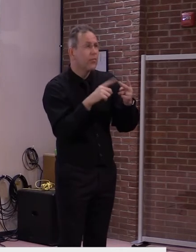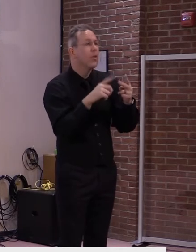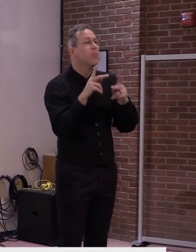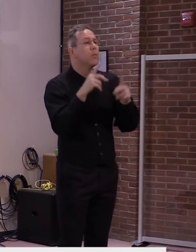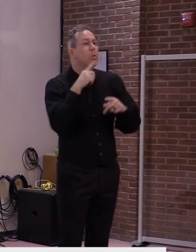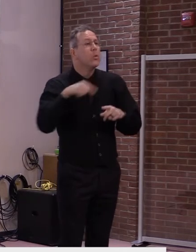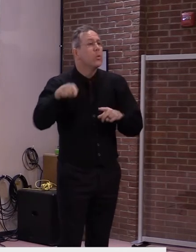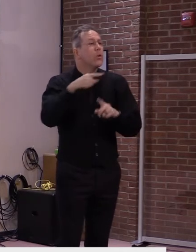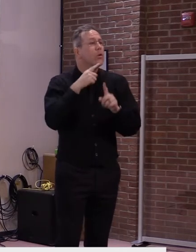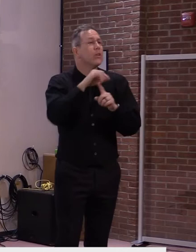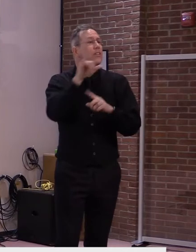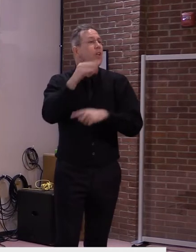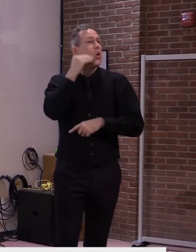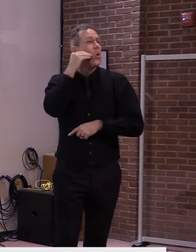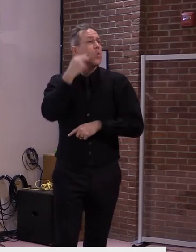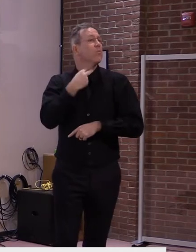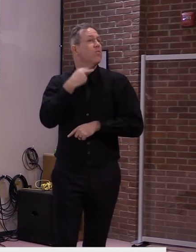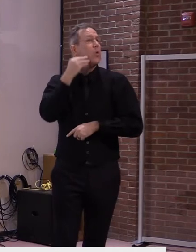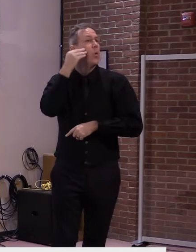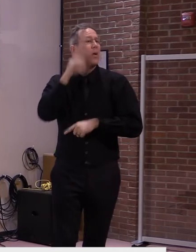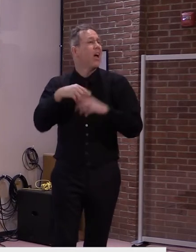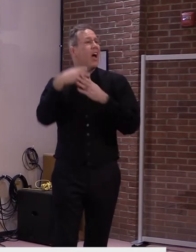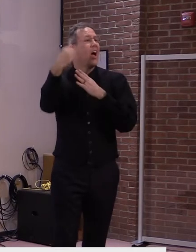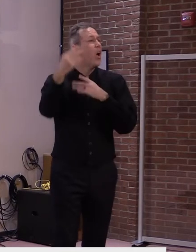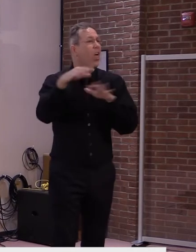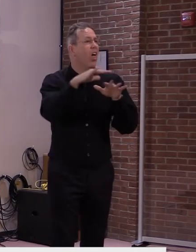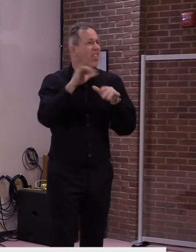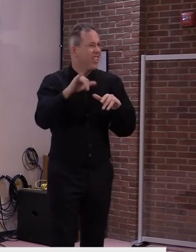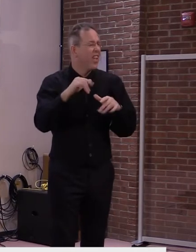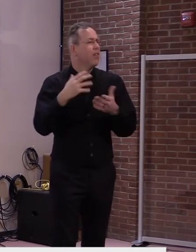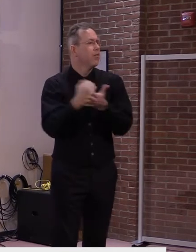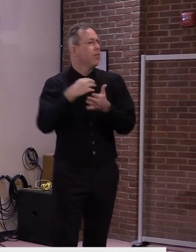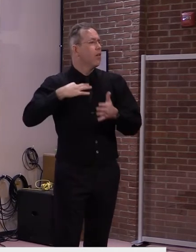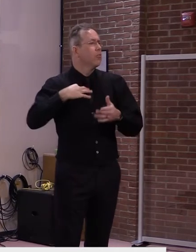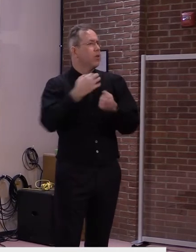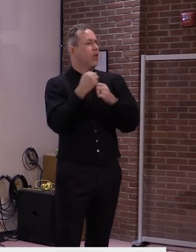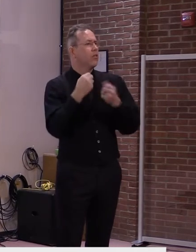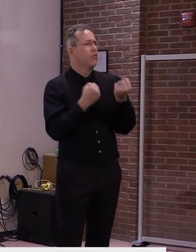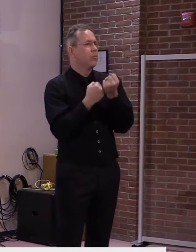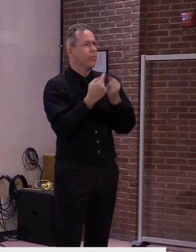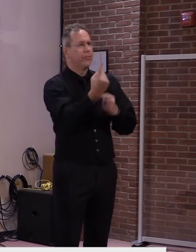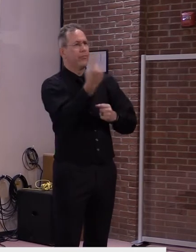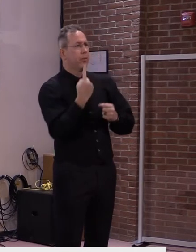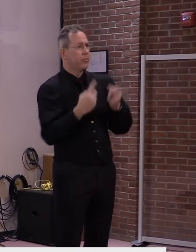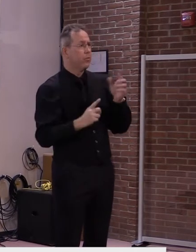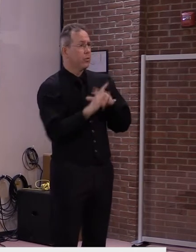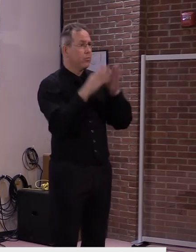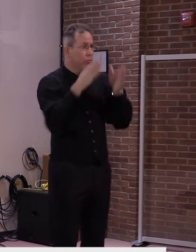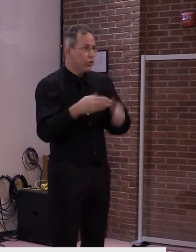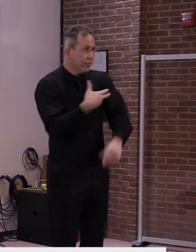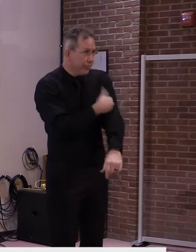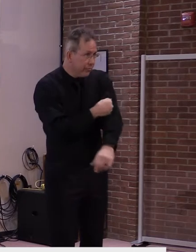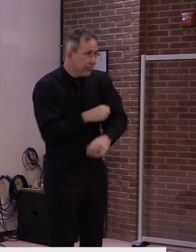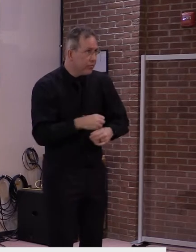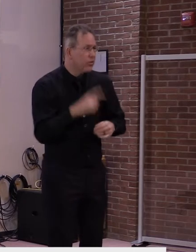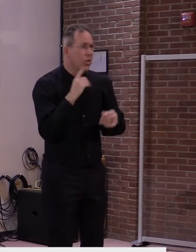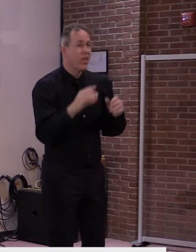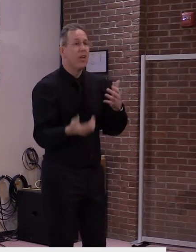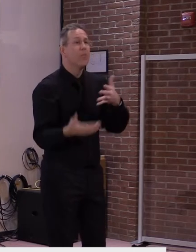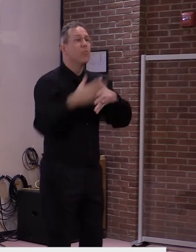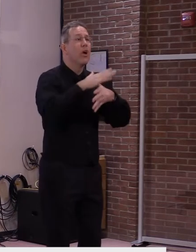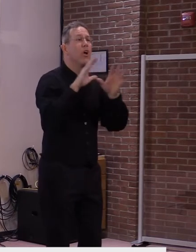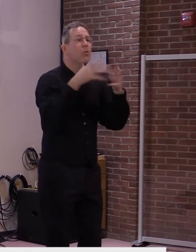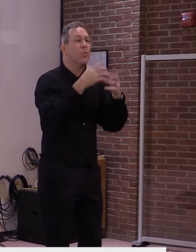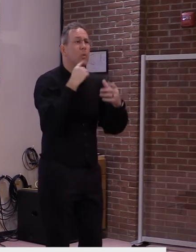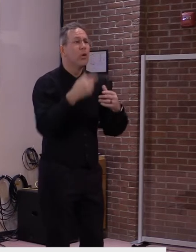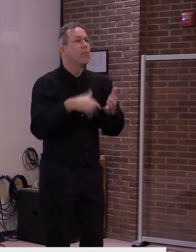75 plus that are eligible as well. These are the priority groups that we will call if there are extra